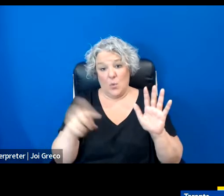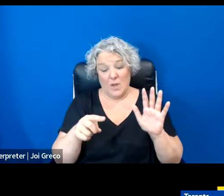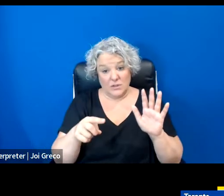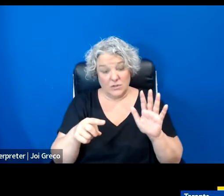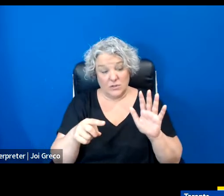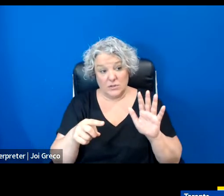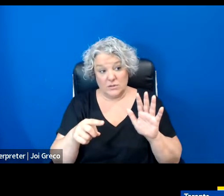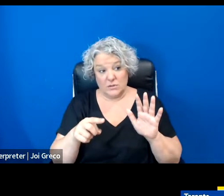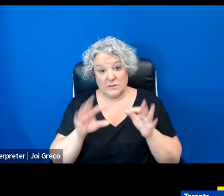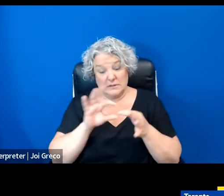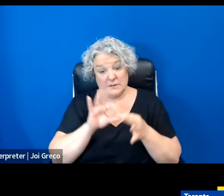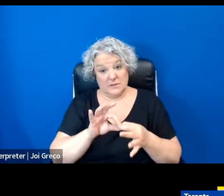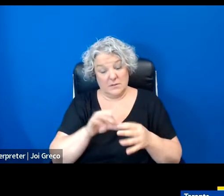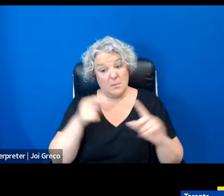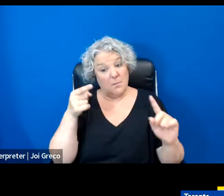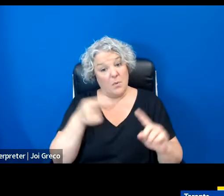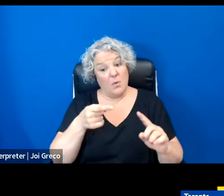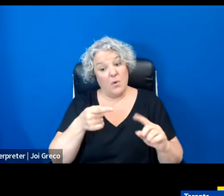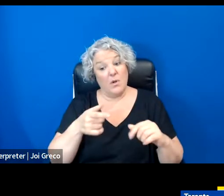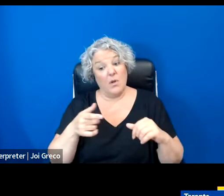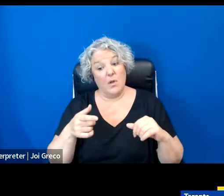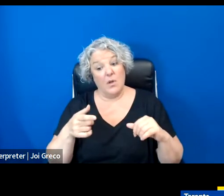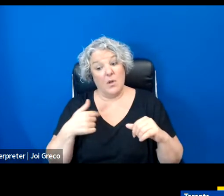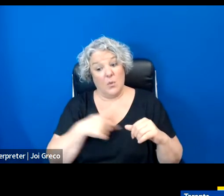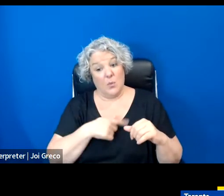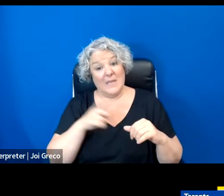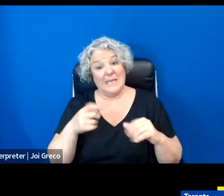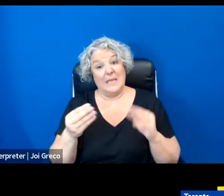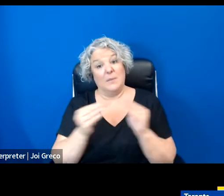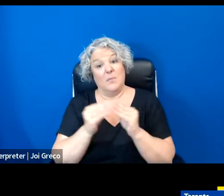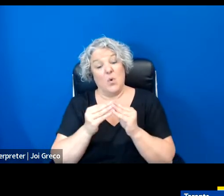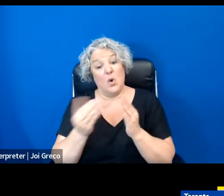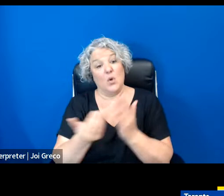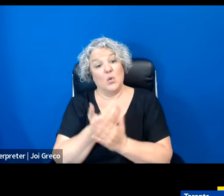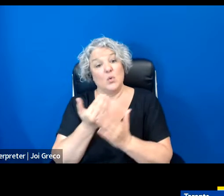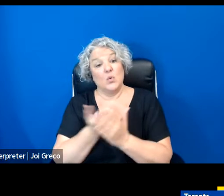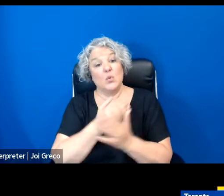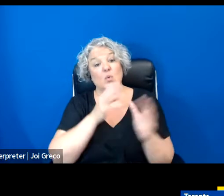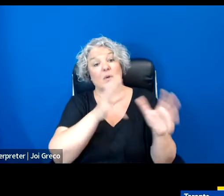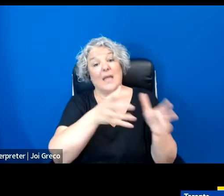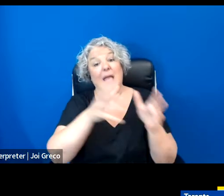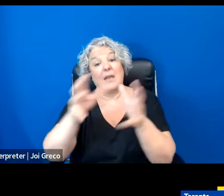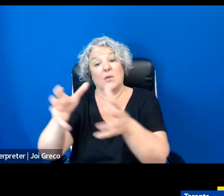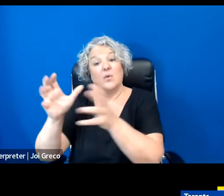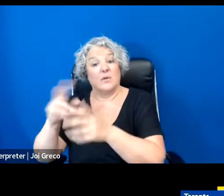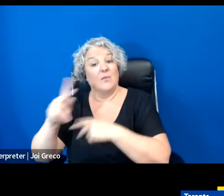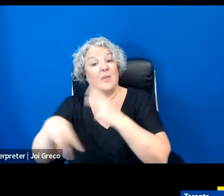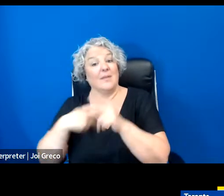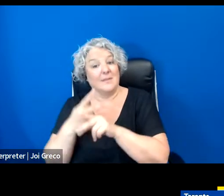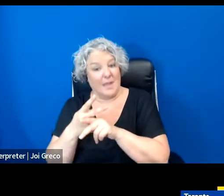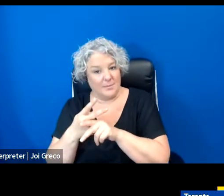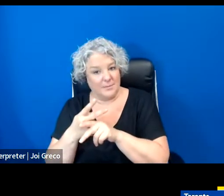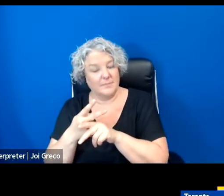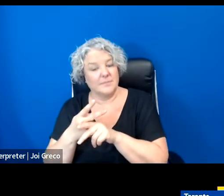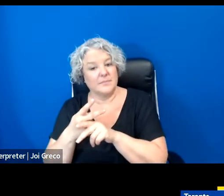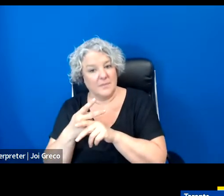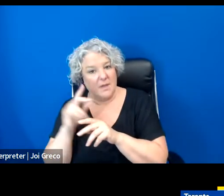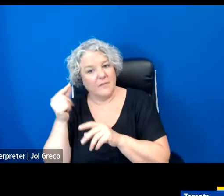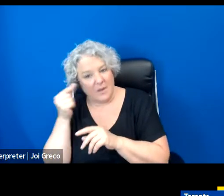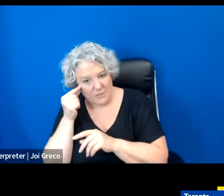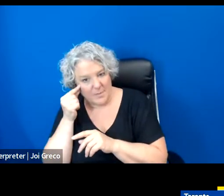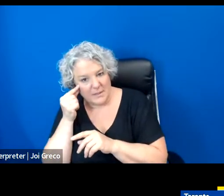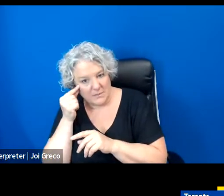is that we need more nuanced conceptual categories of types of government, that